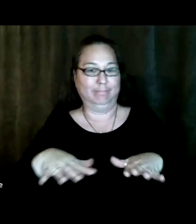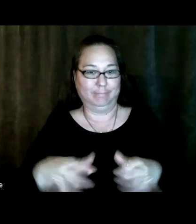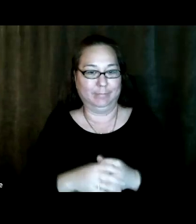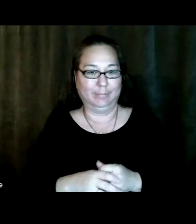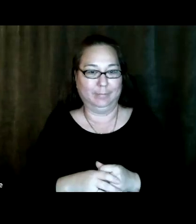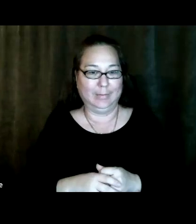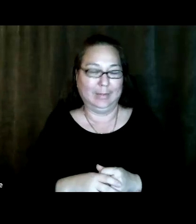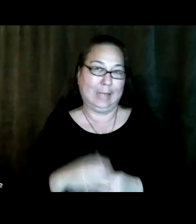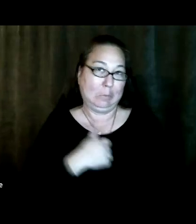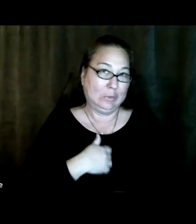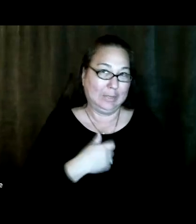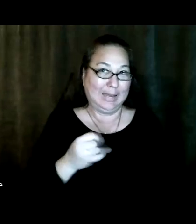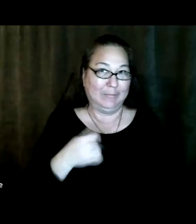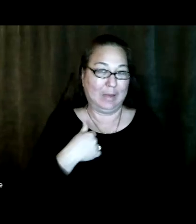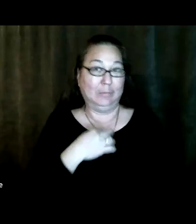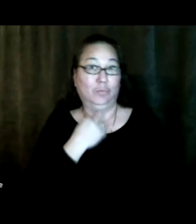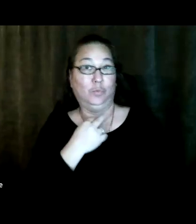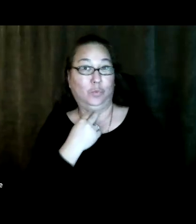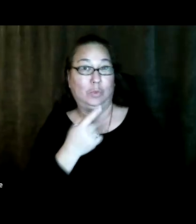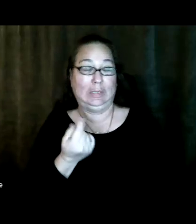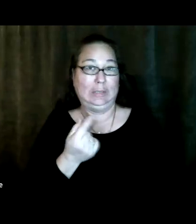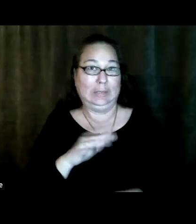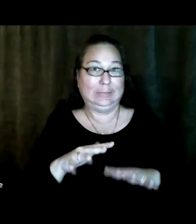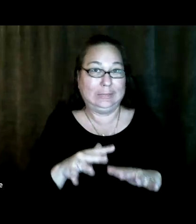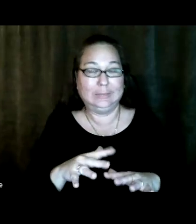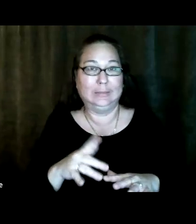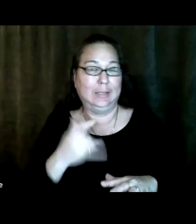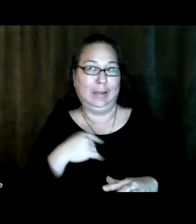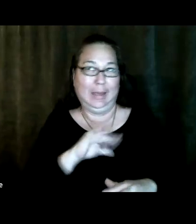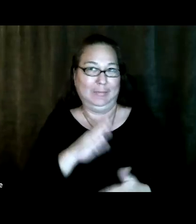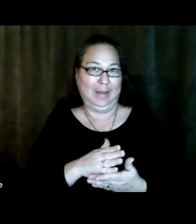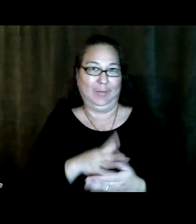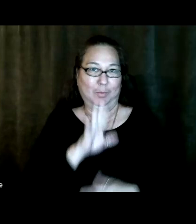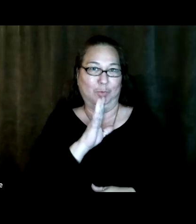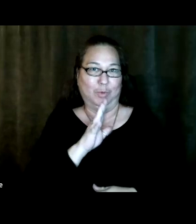before. I particularly love my school.